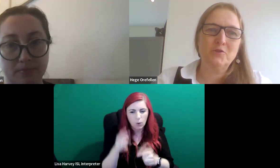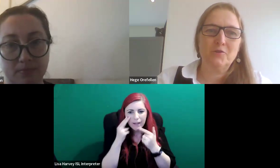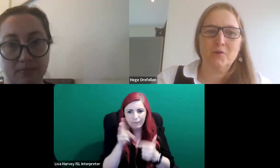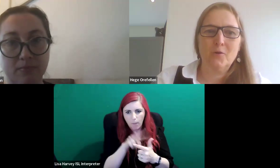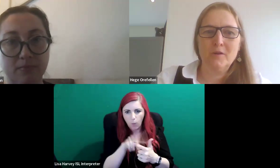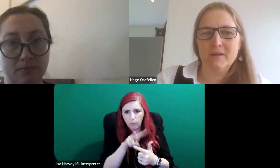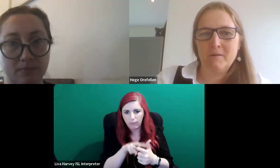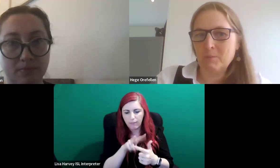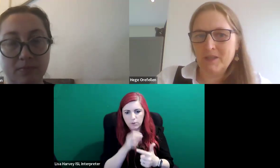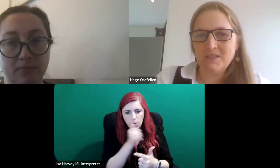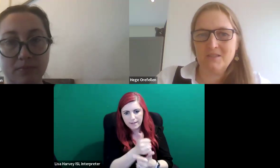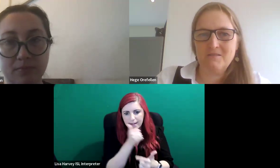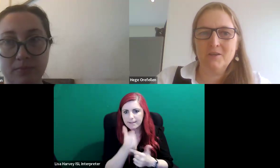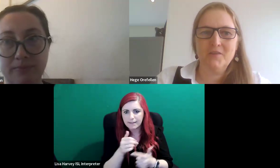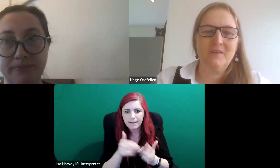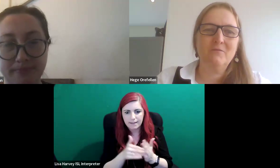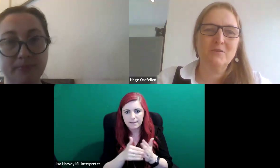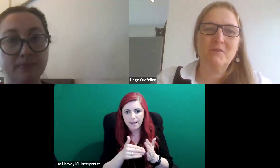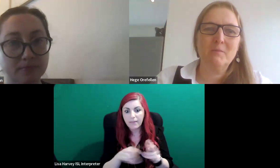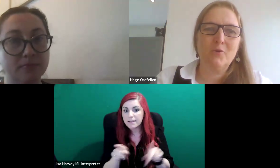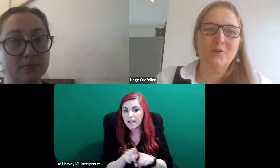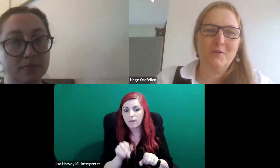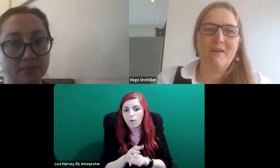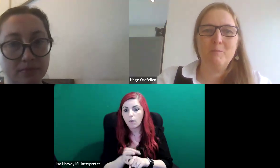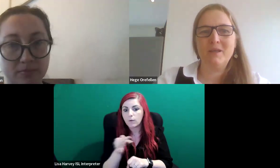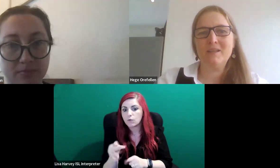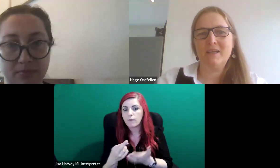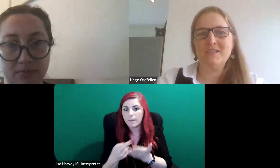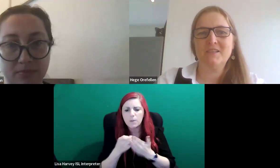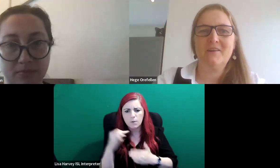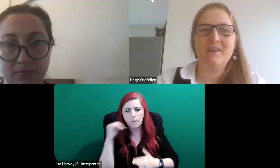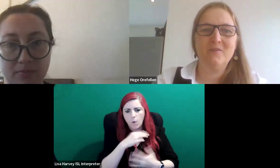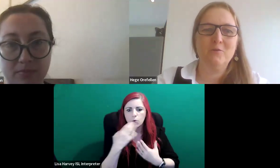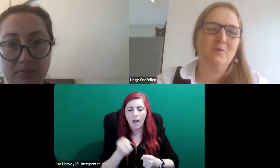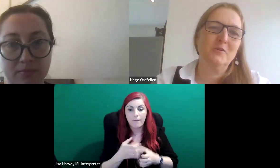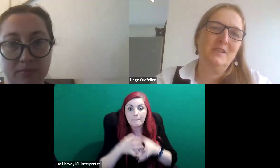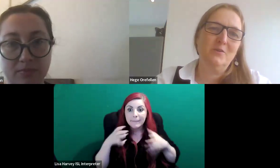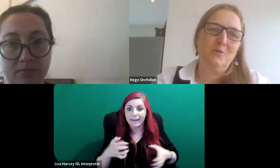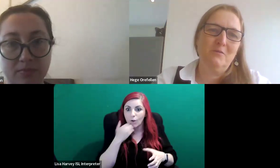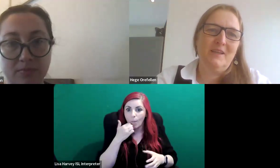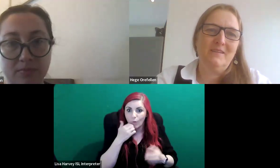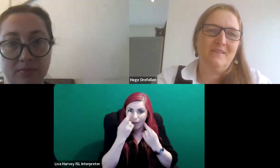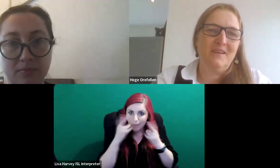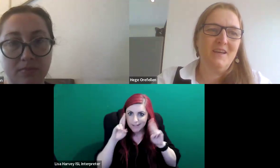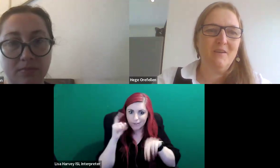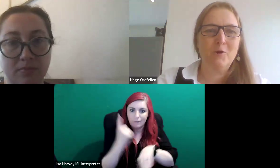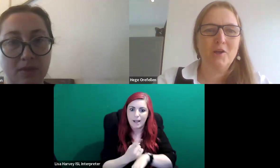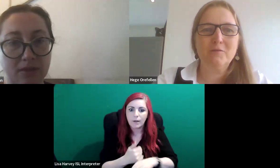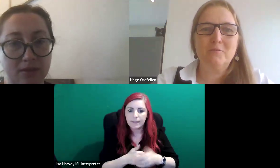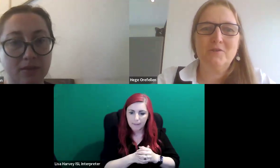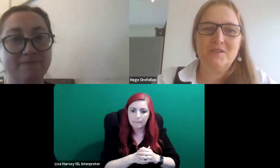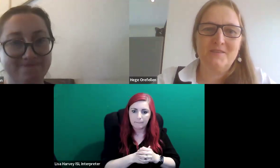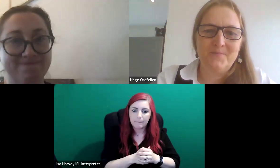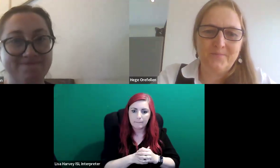in the future on all the recommendations we got. It was very important to have a big delegation there and to continue with that